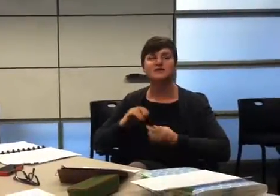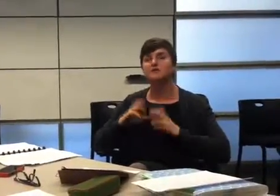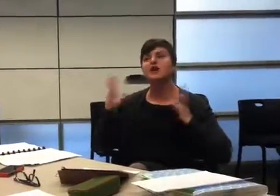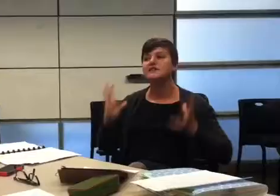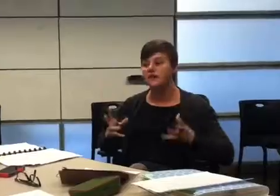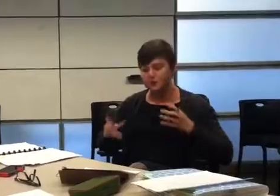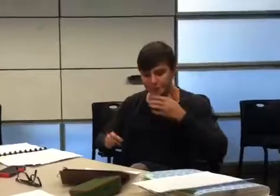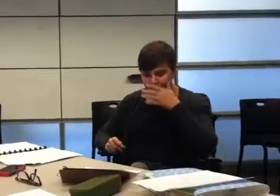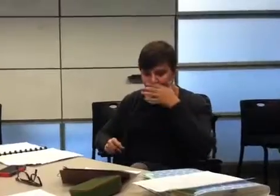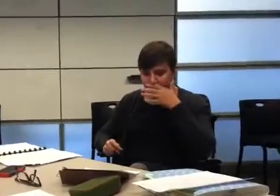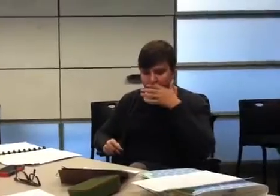mental breakdown.